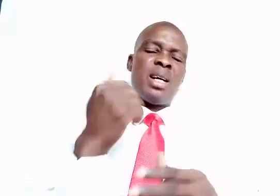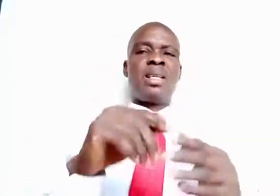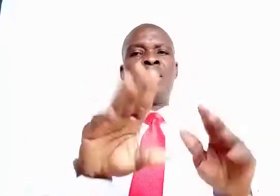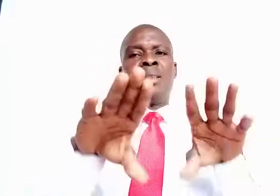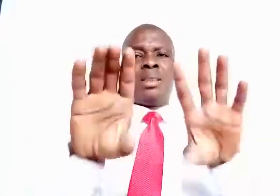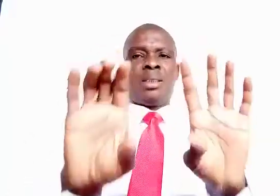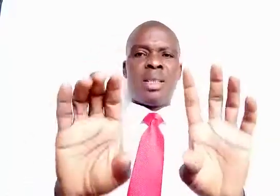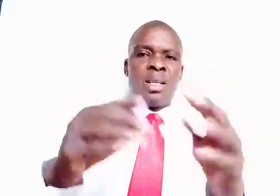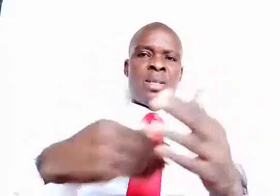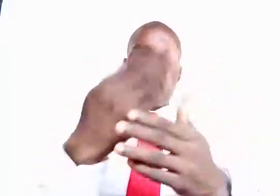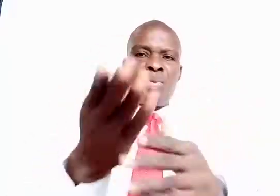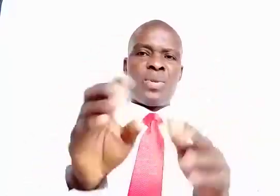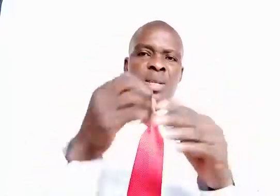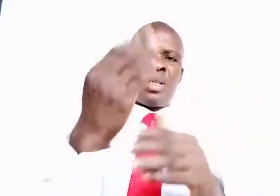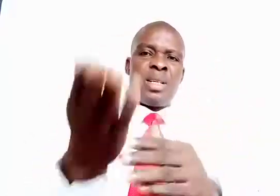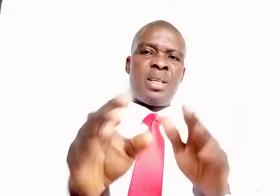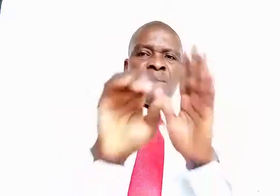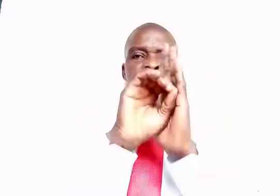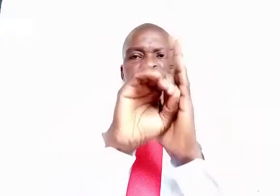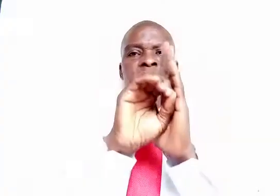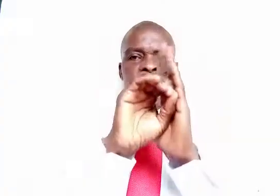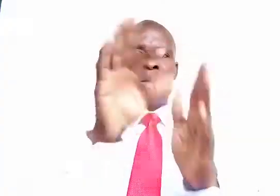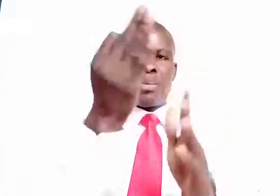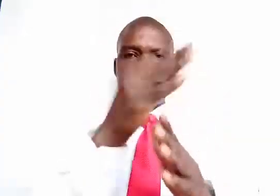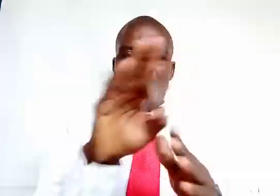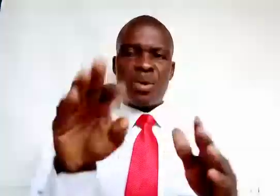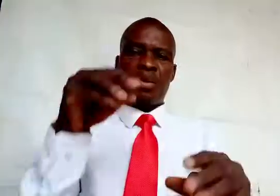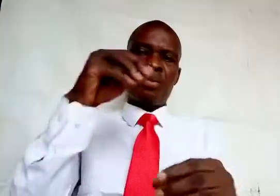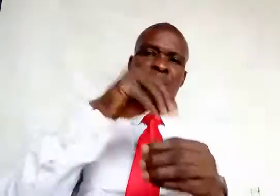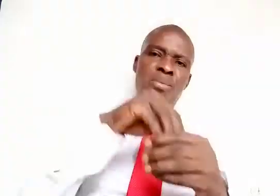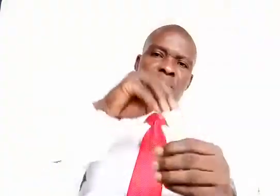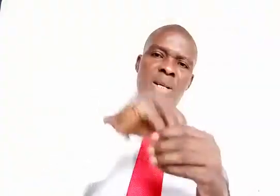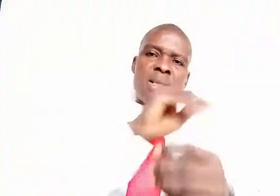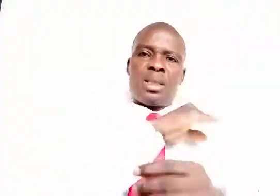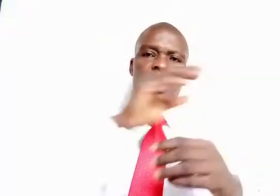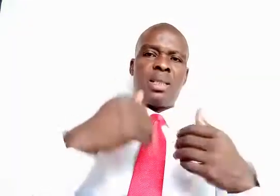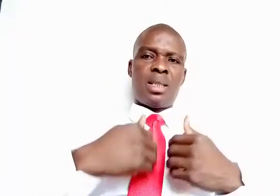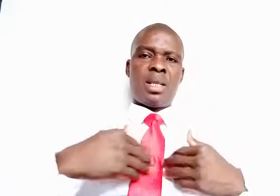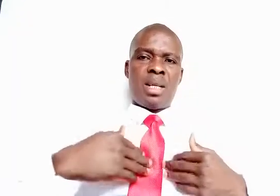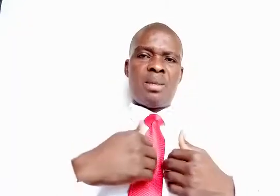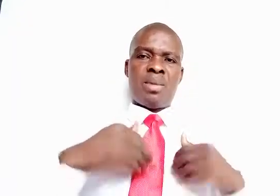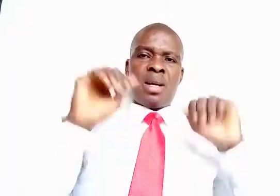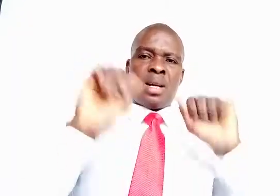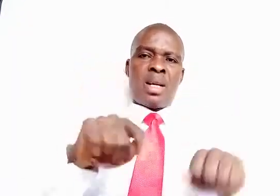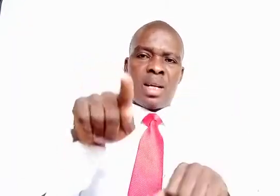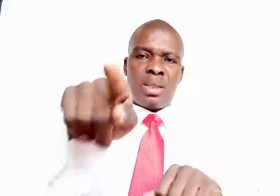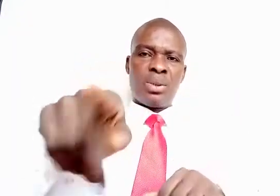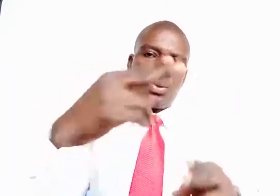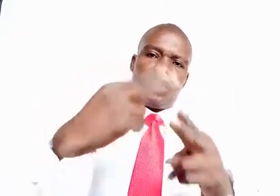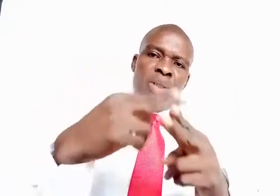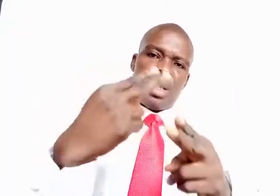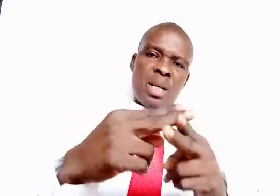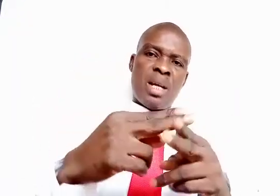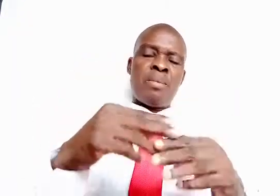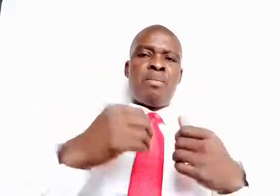of plants and animals. Can you name 2 plants and animals? Good. We